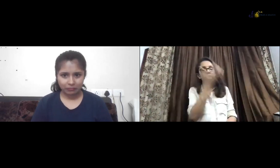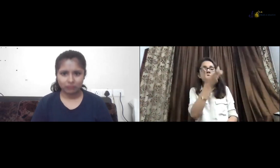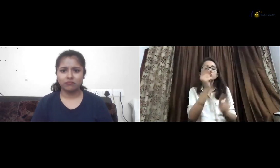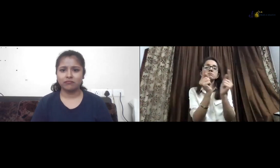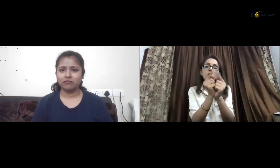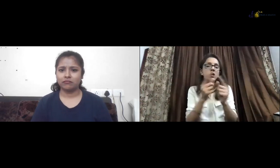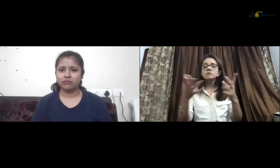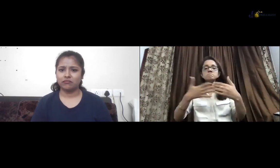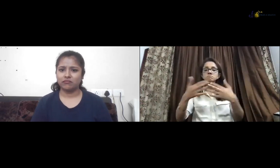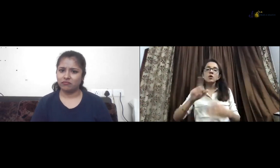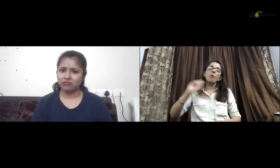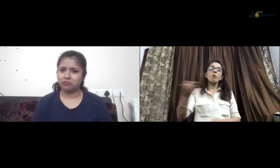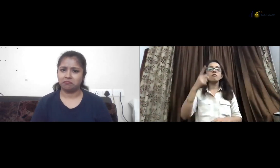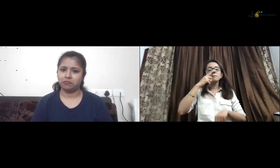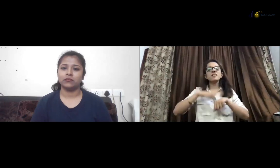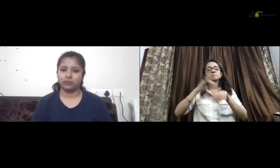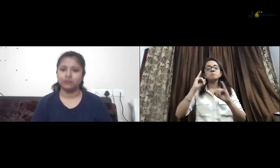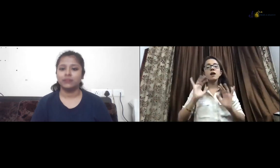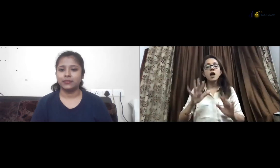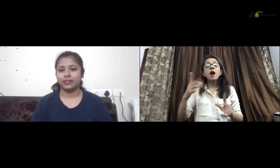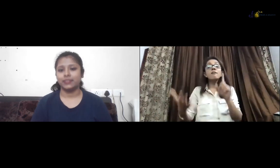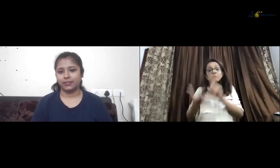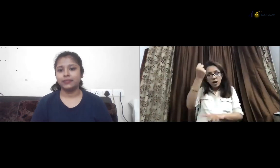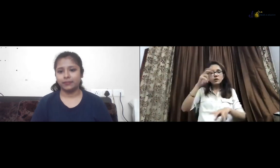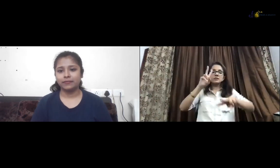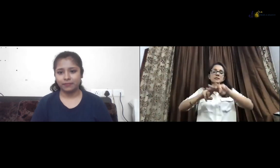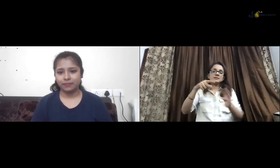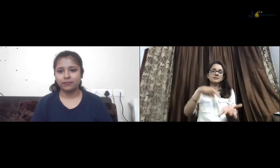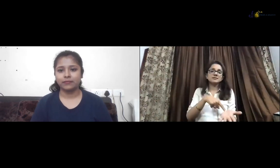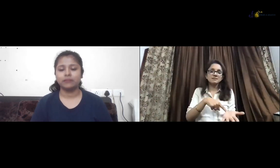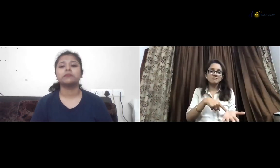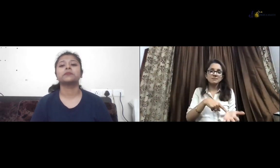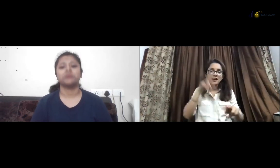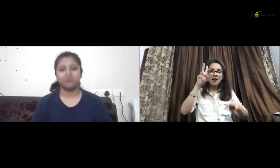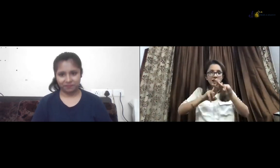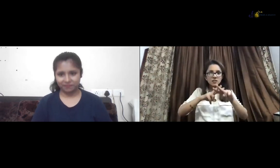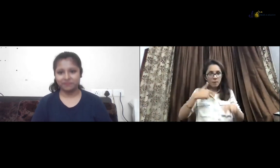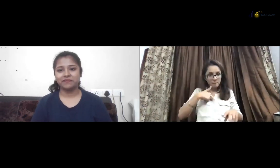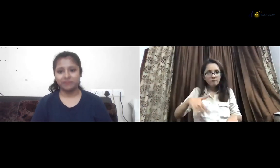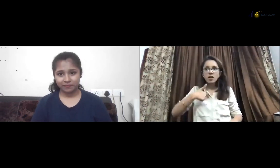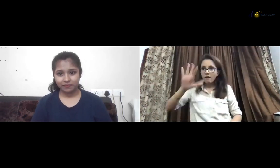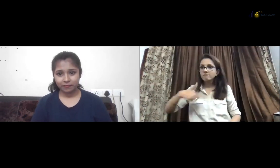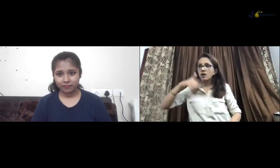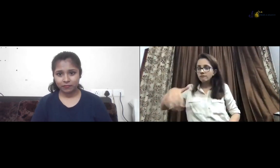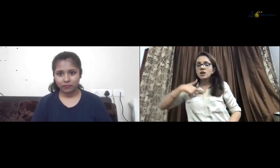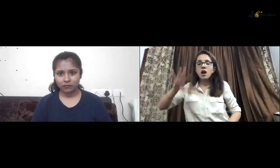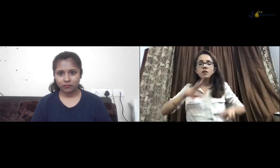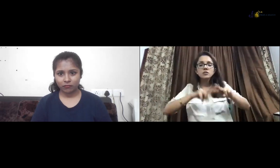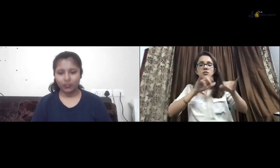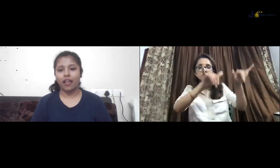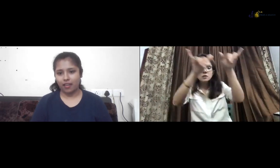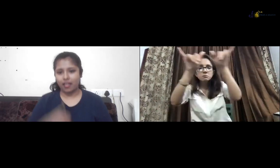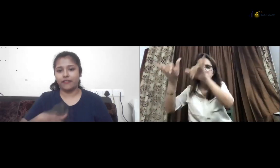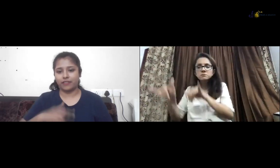thing. Maybe someone got raped, or maybe someone got scared. So if you will found